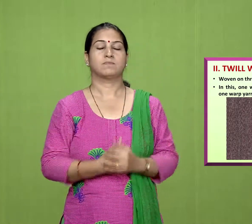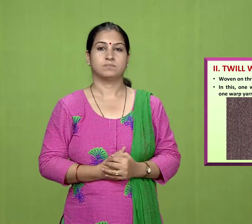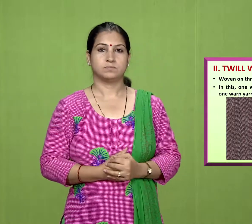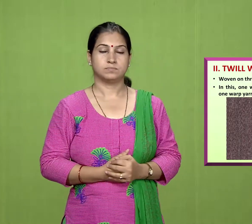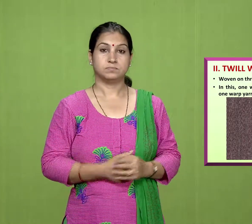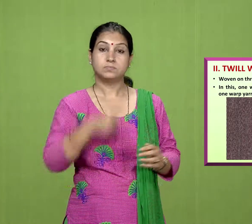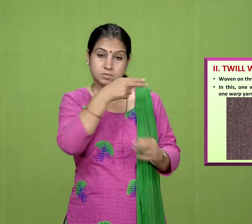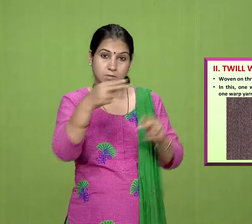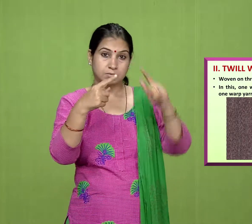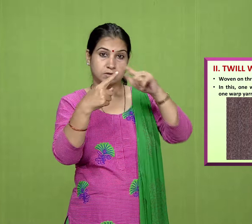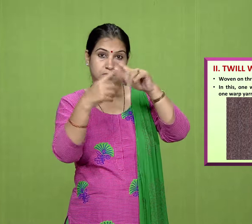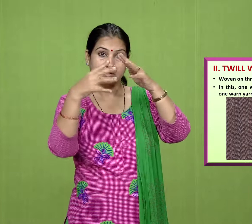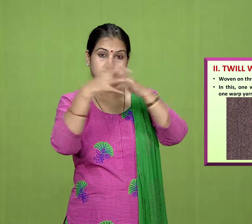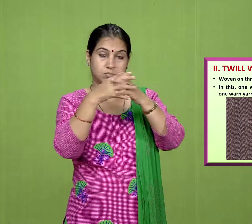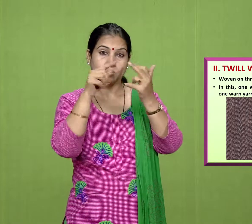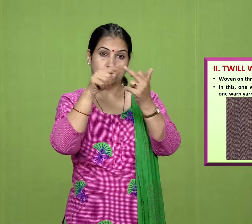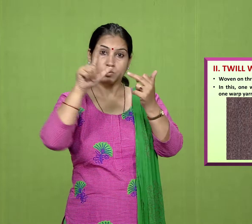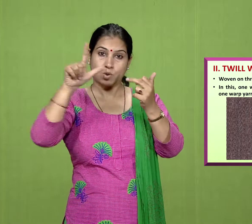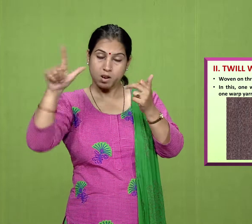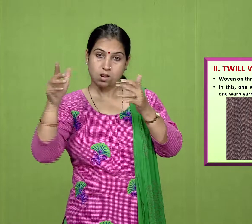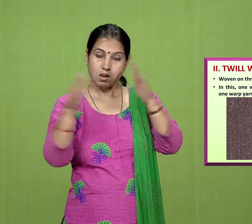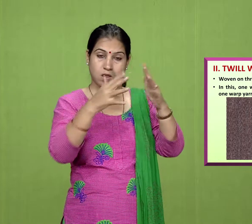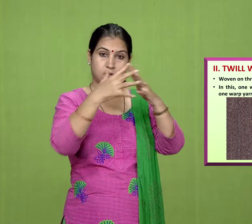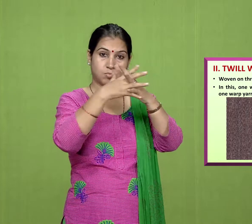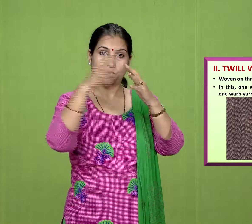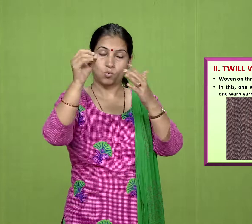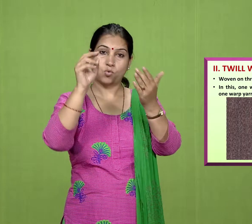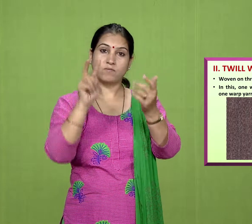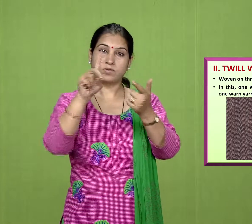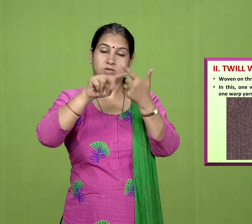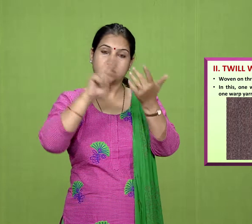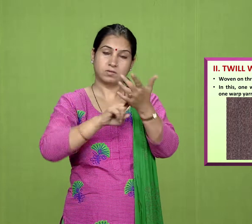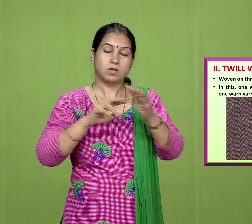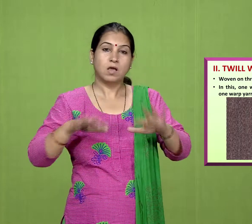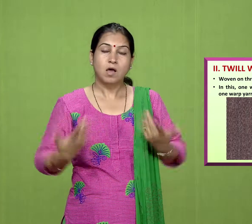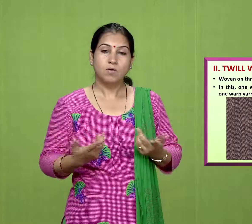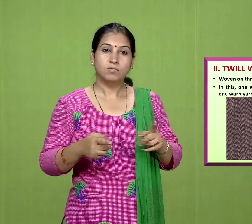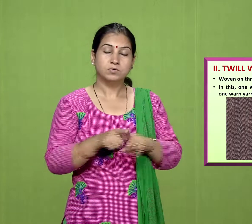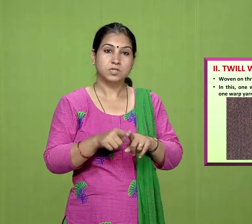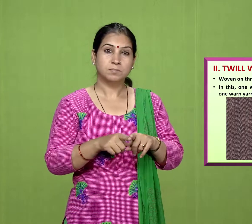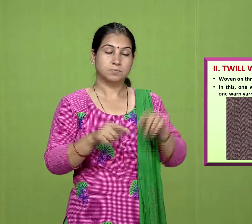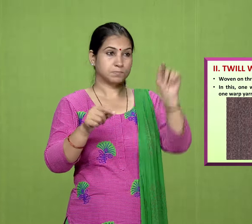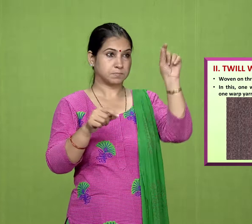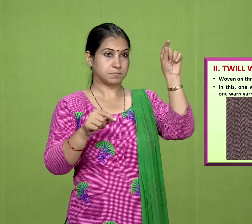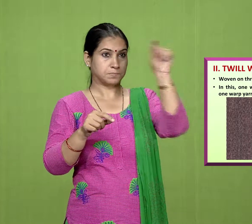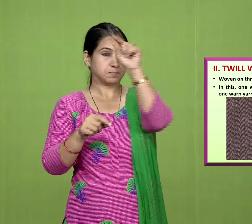Twill woven fabric is distinguished by a continuous diagonal line